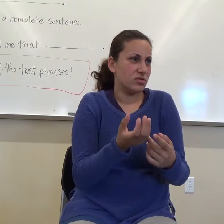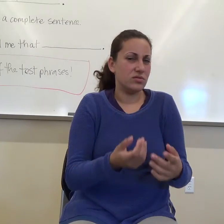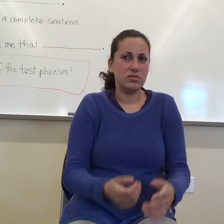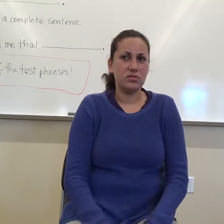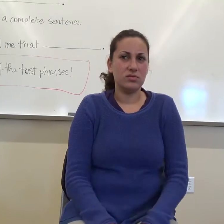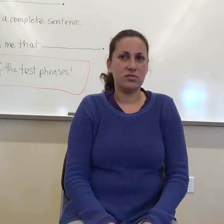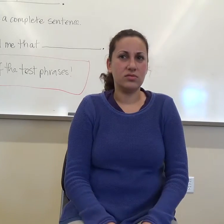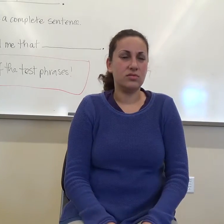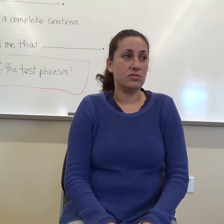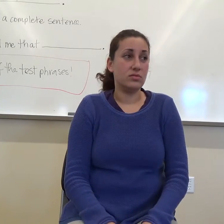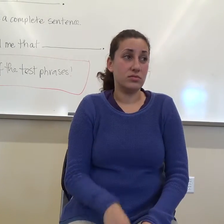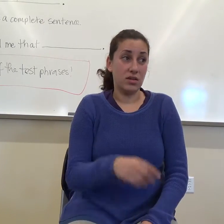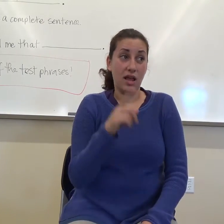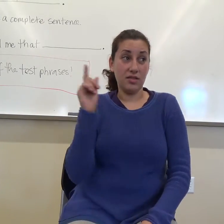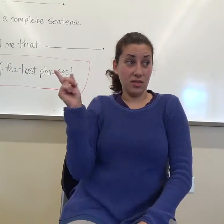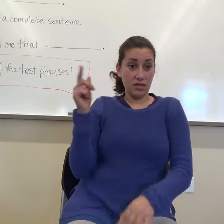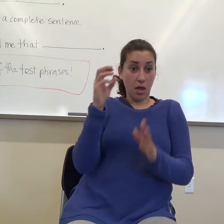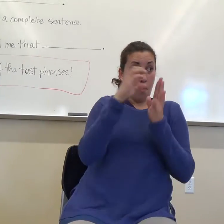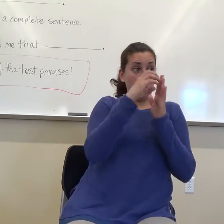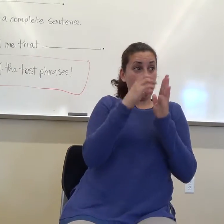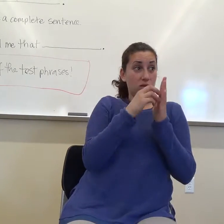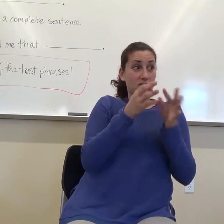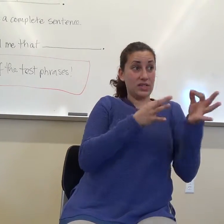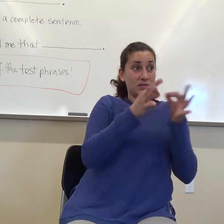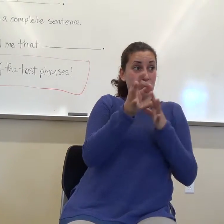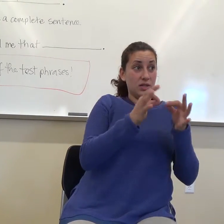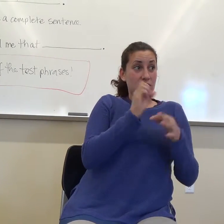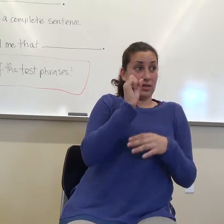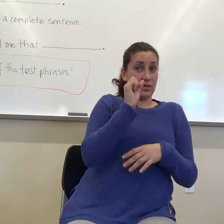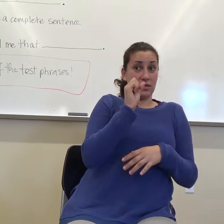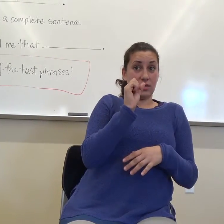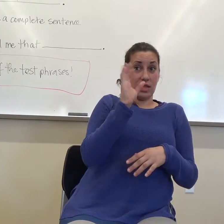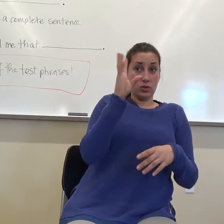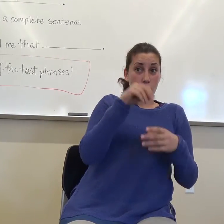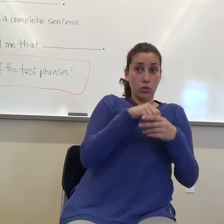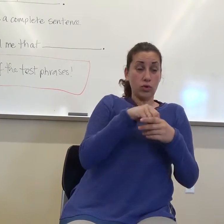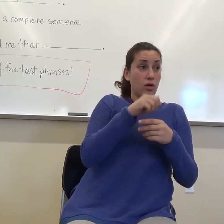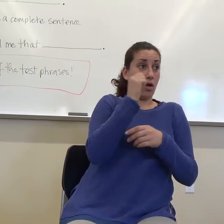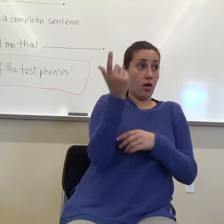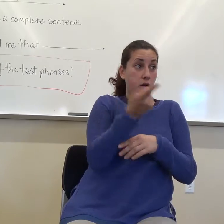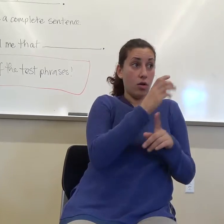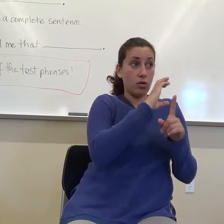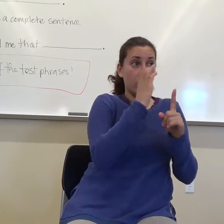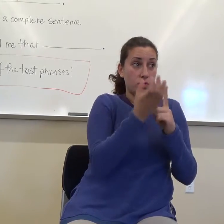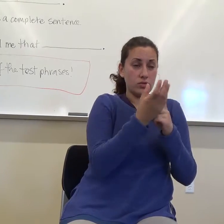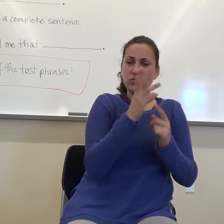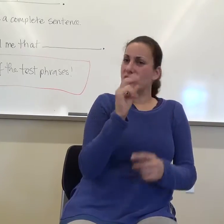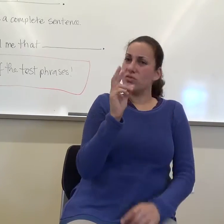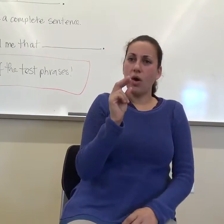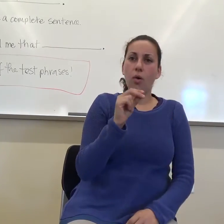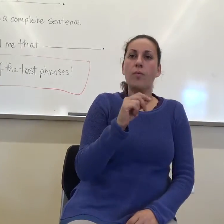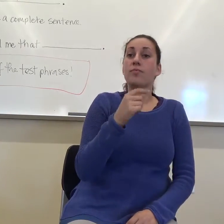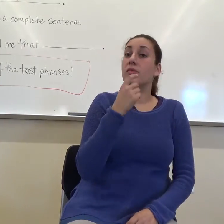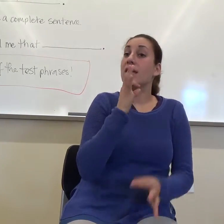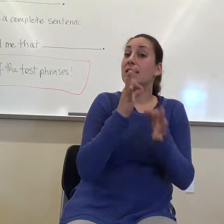every culture? No. No. It mentions 4, but that's far from being every culture.